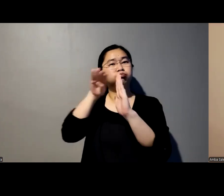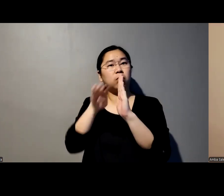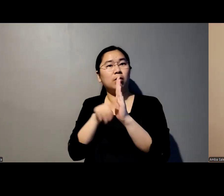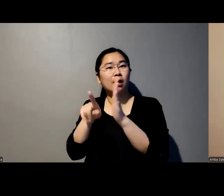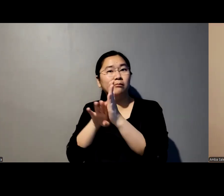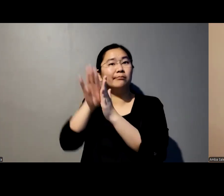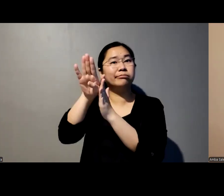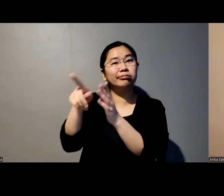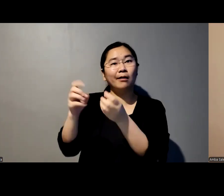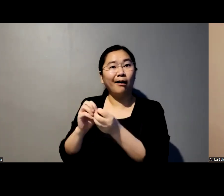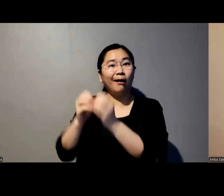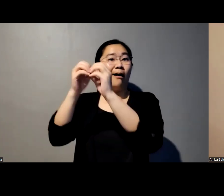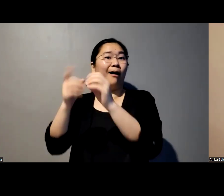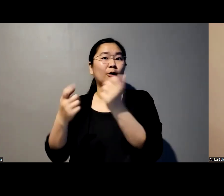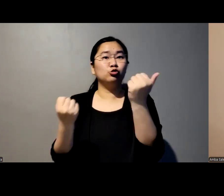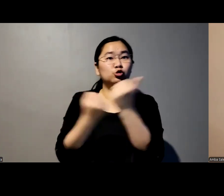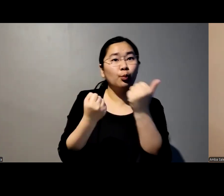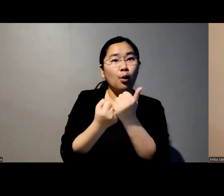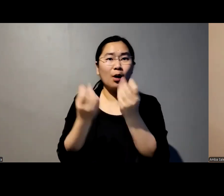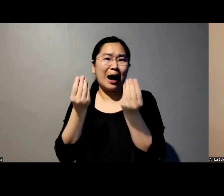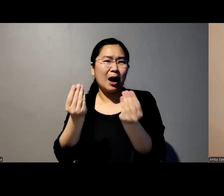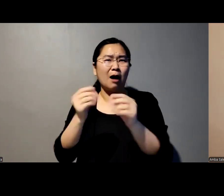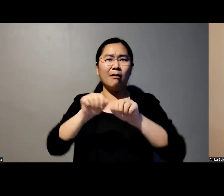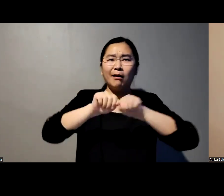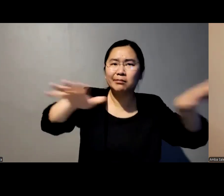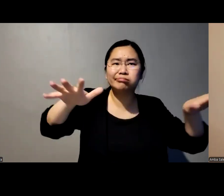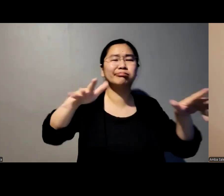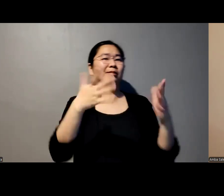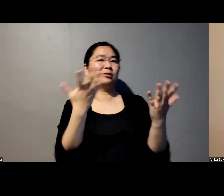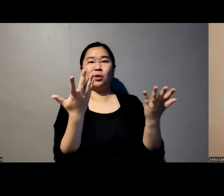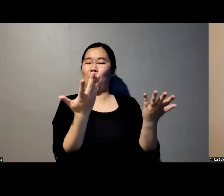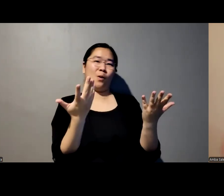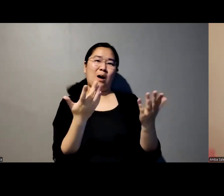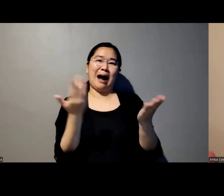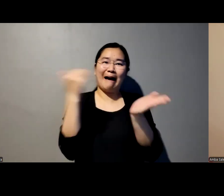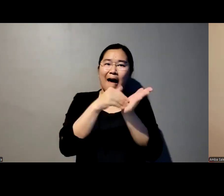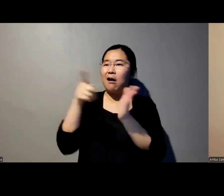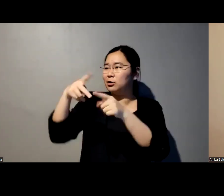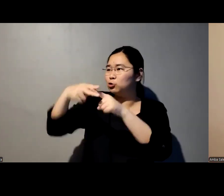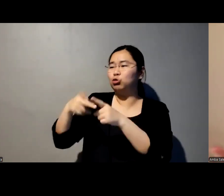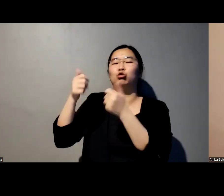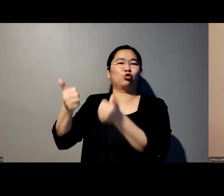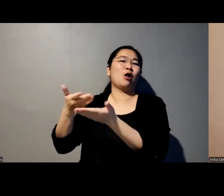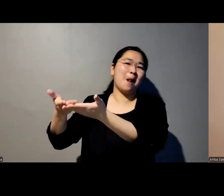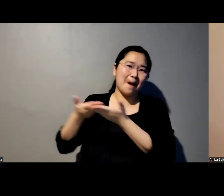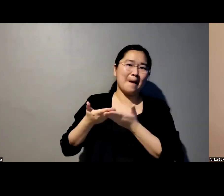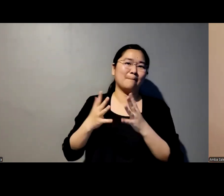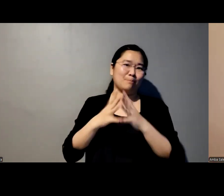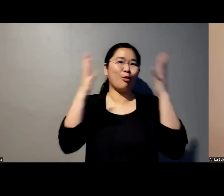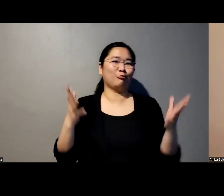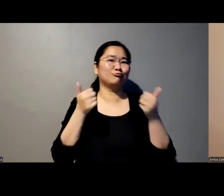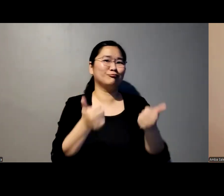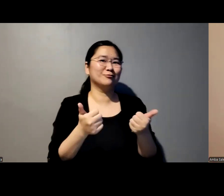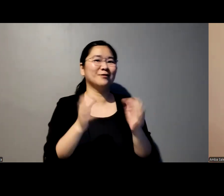Thank you very much, Dr. Mohanad, for those reflections on both the role of the CRPD committee, but also